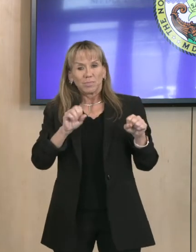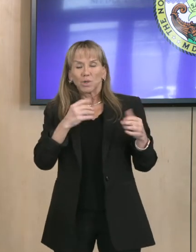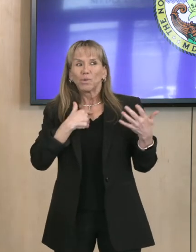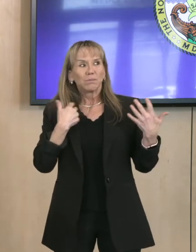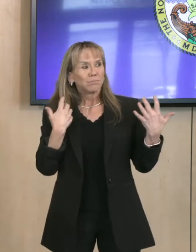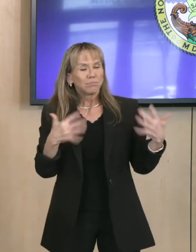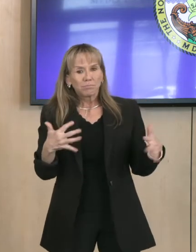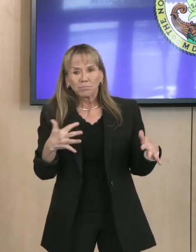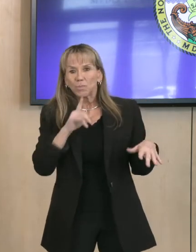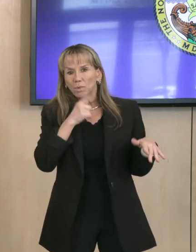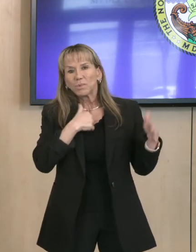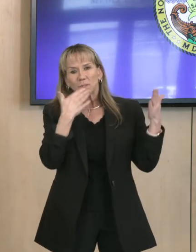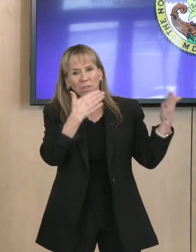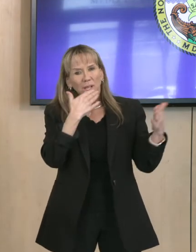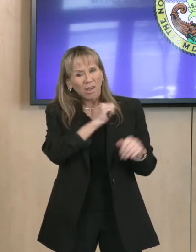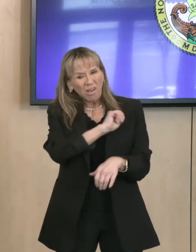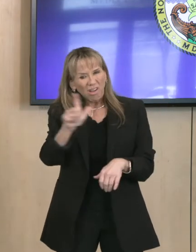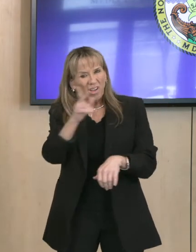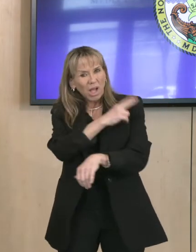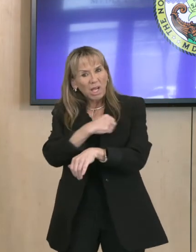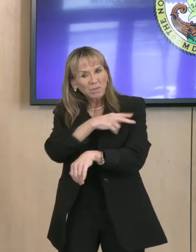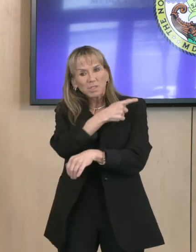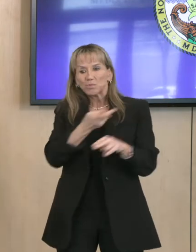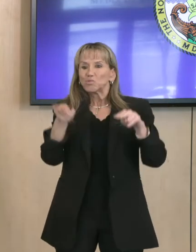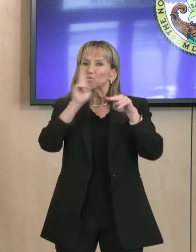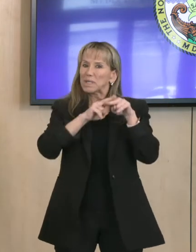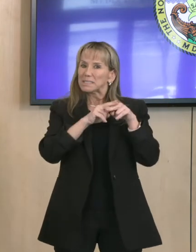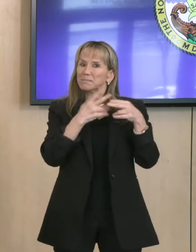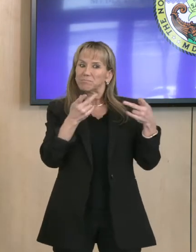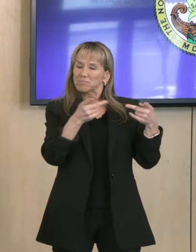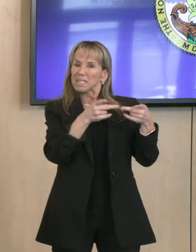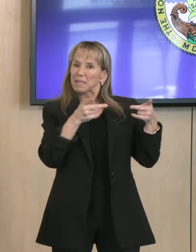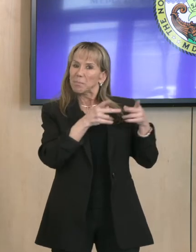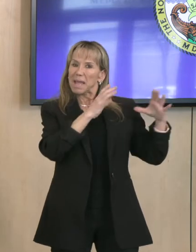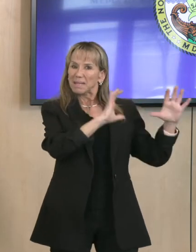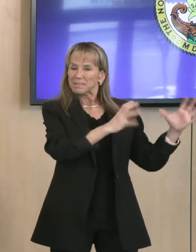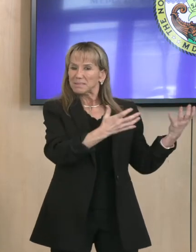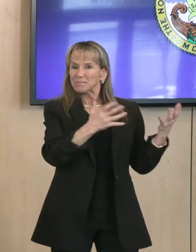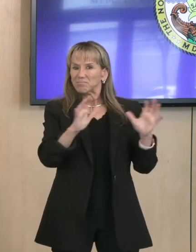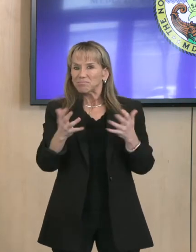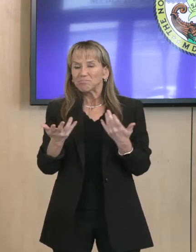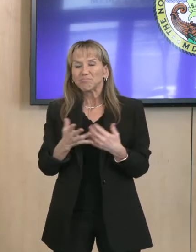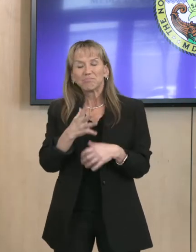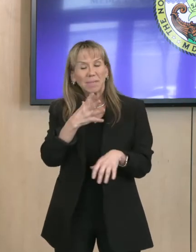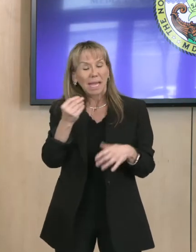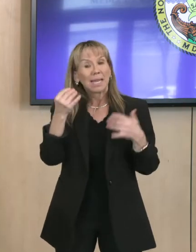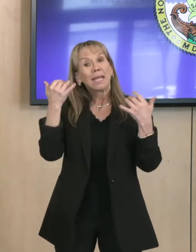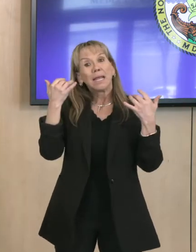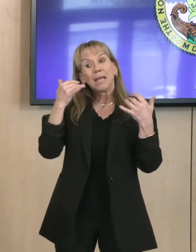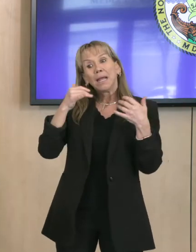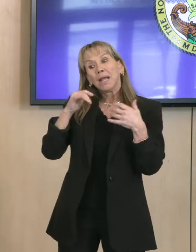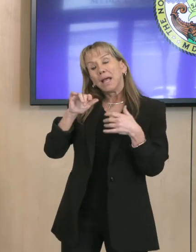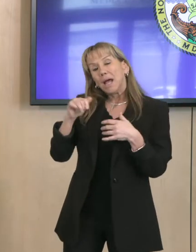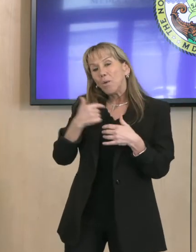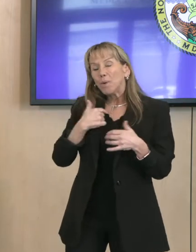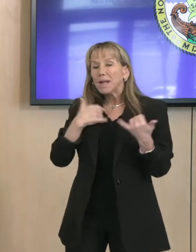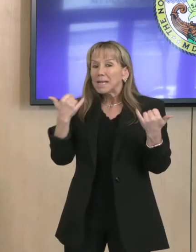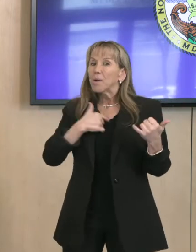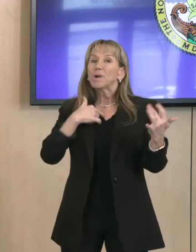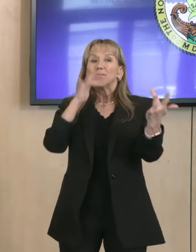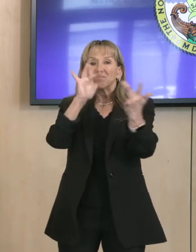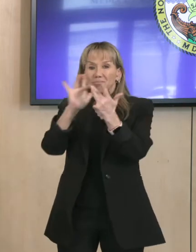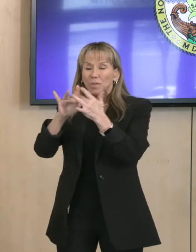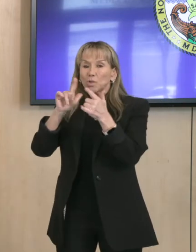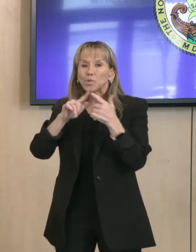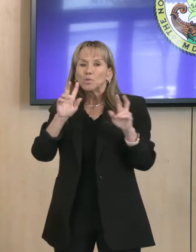hospitals that is working very hard to increase capacity. And then the final point on this is we are actively reaching out to